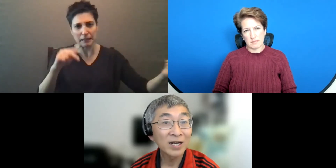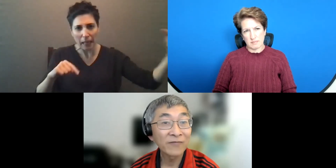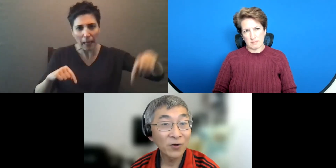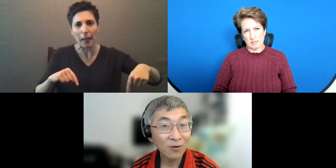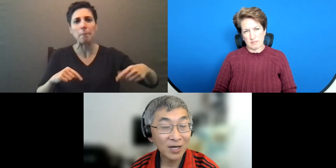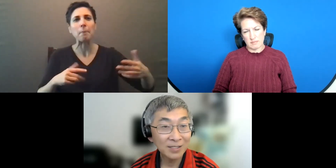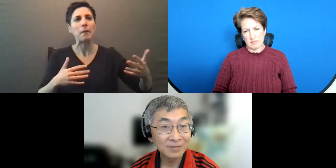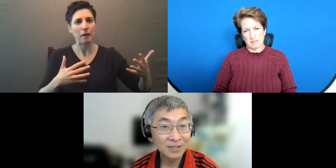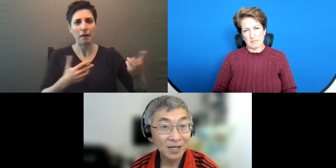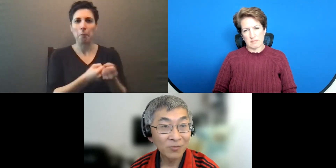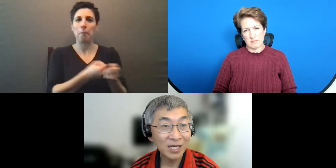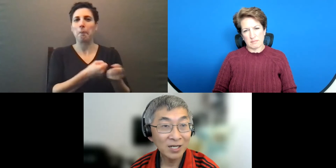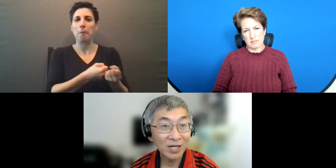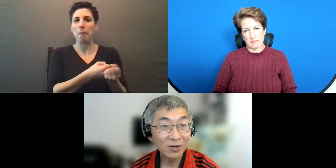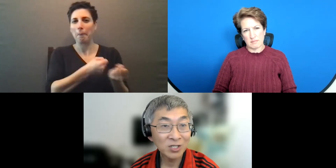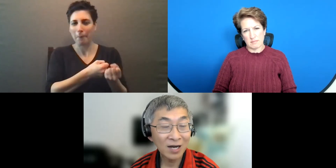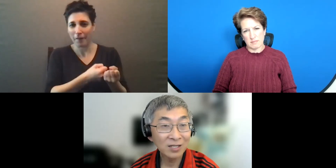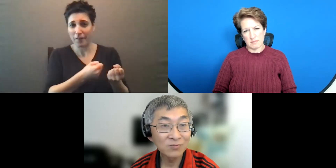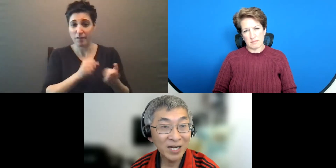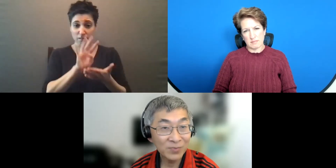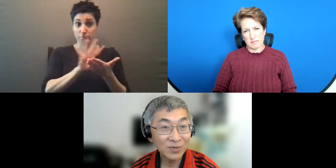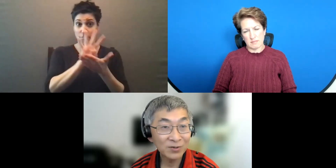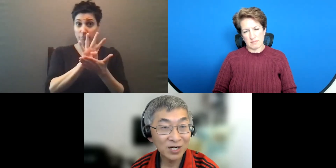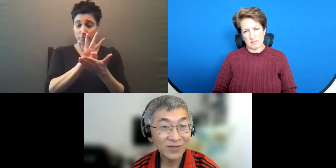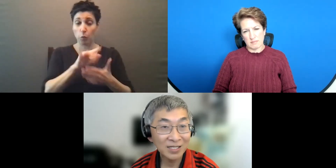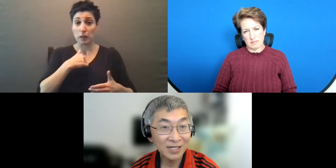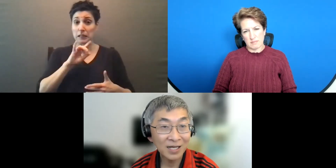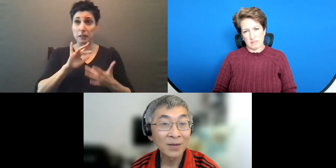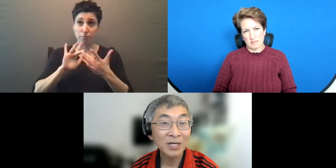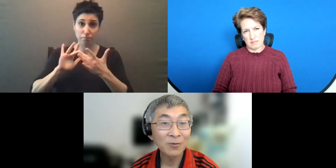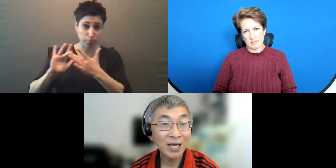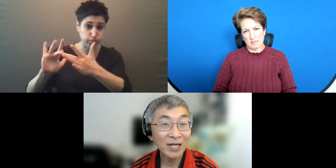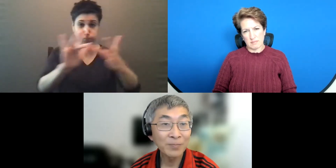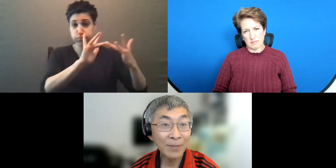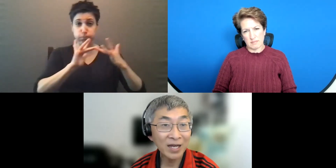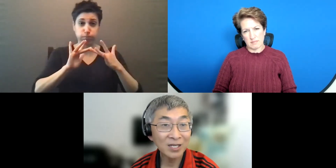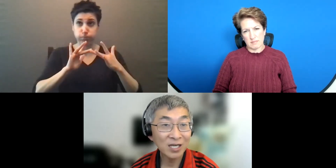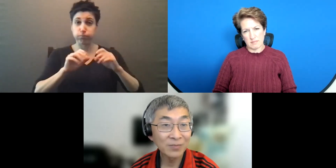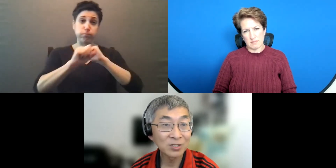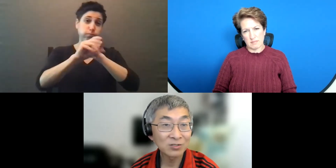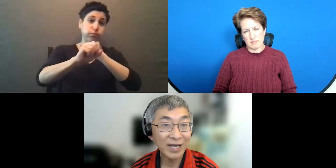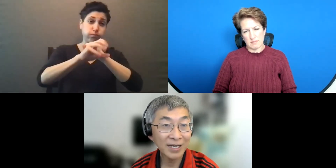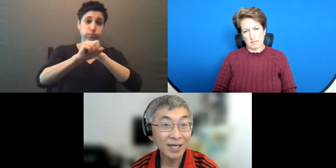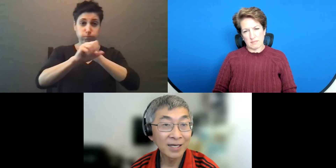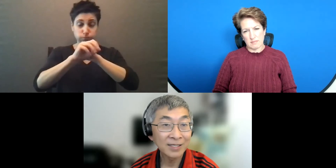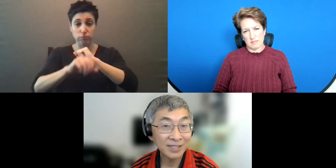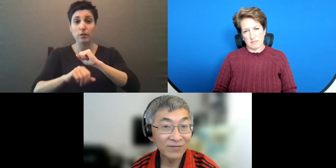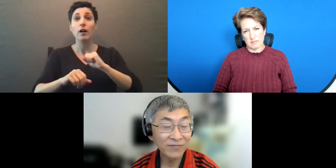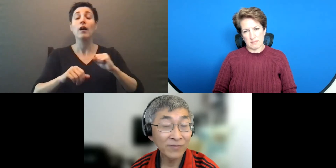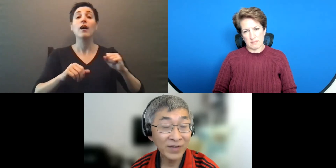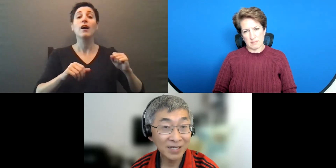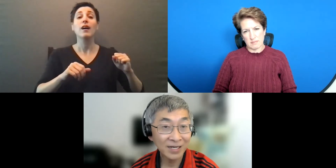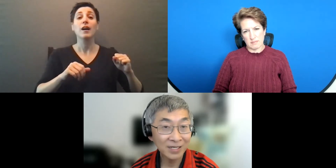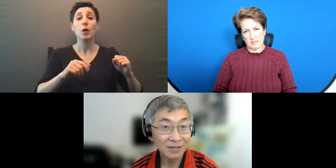We had 4 hours. We reached out to many people who are not vaccinated, but we only managed able to get